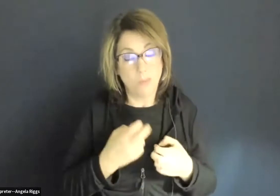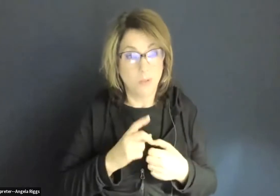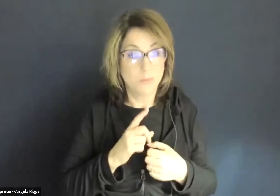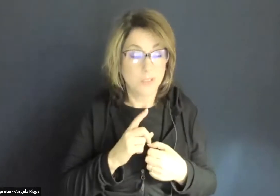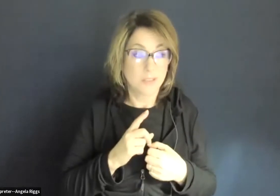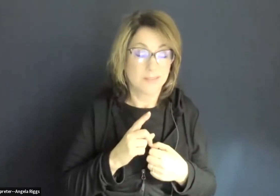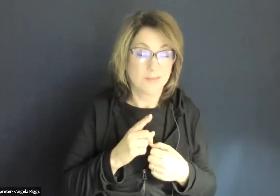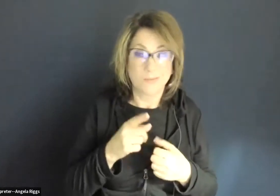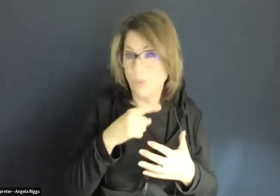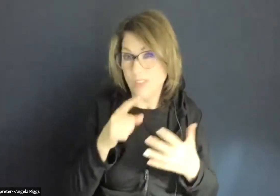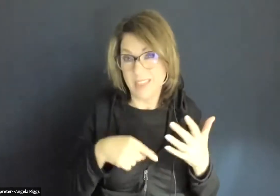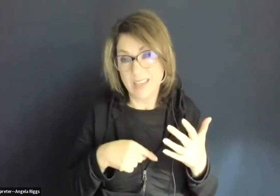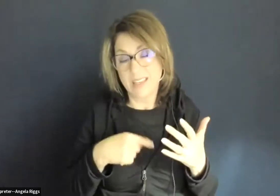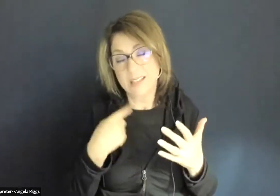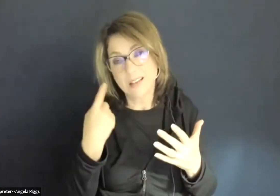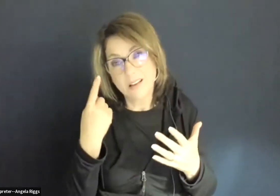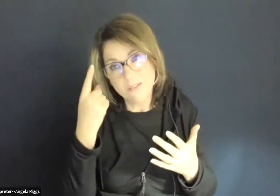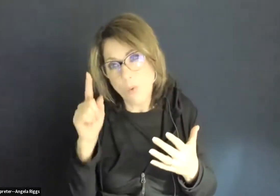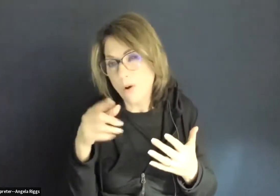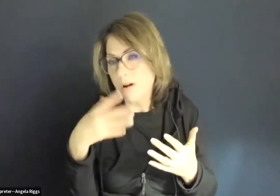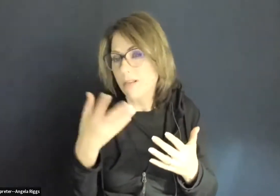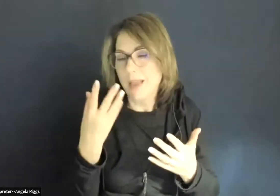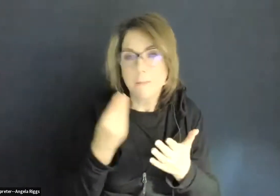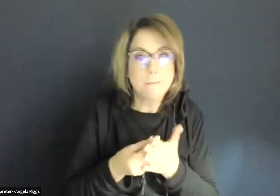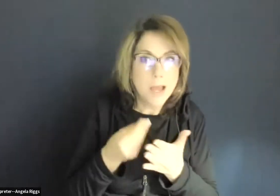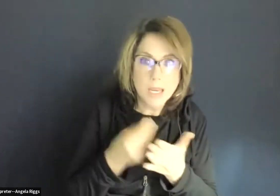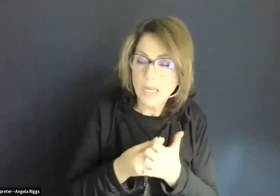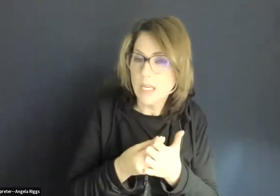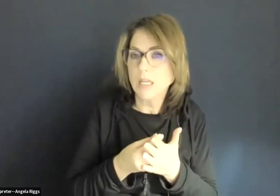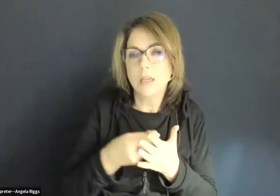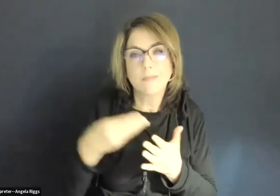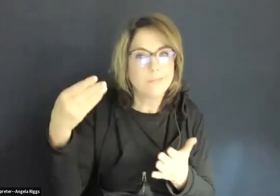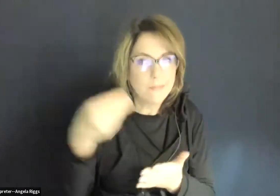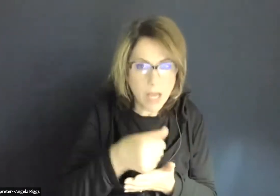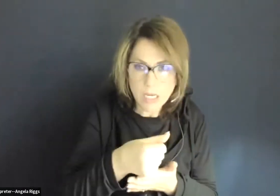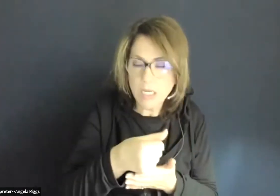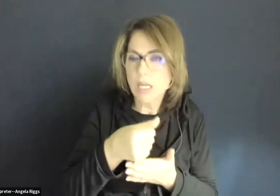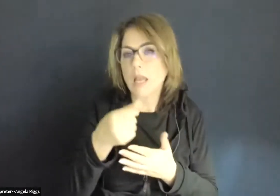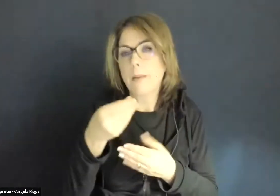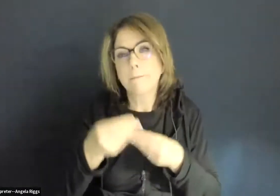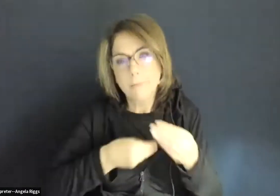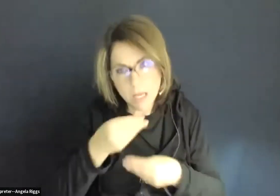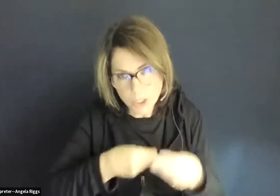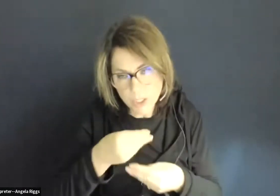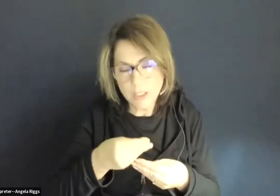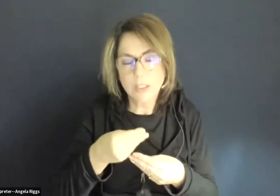with these things, as far as money and funding and budgeting,